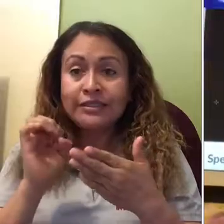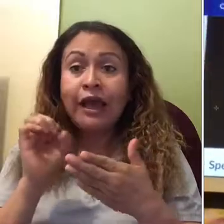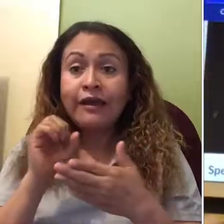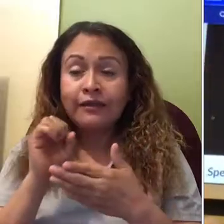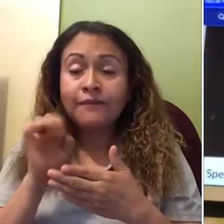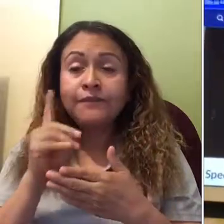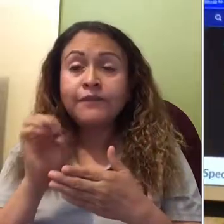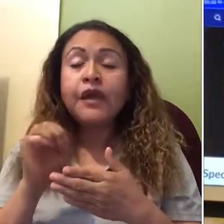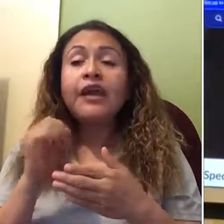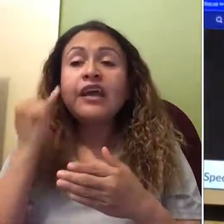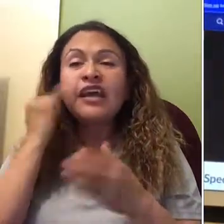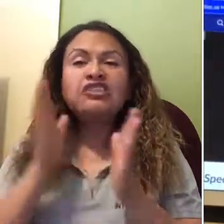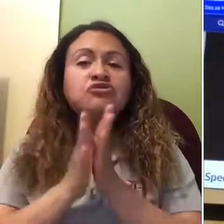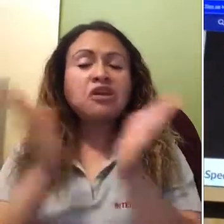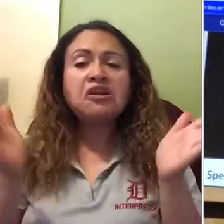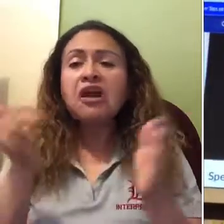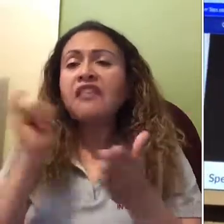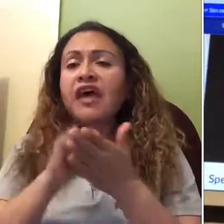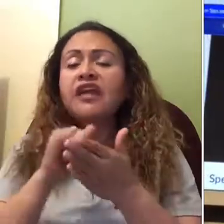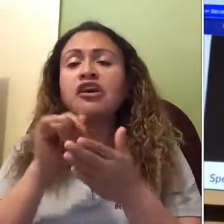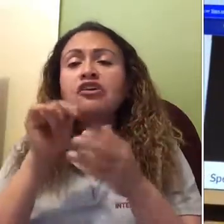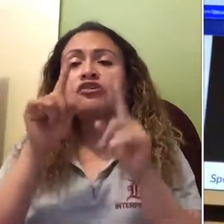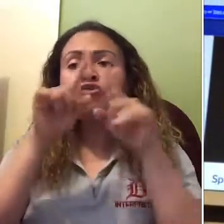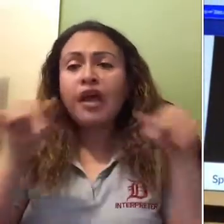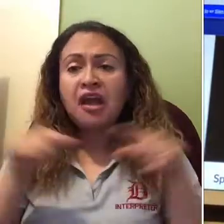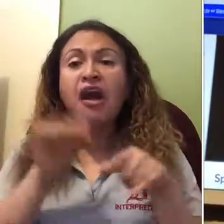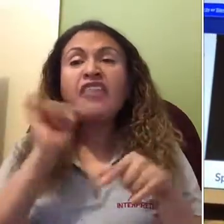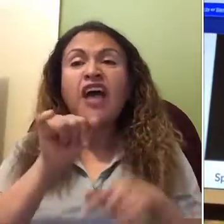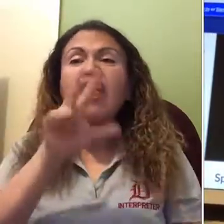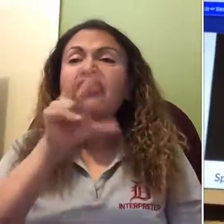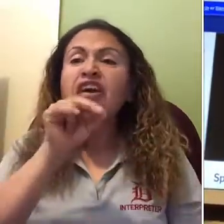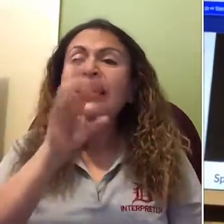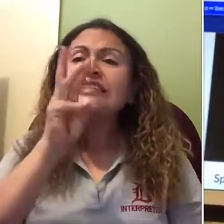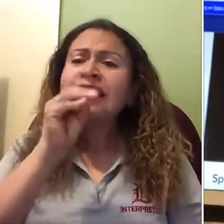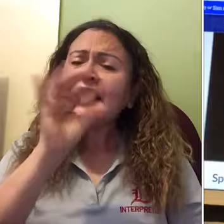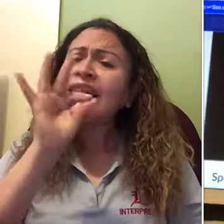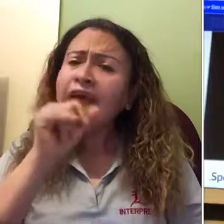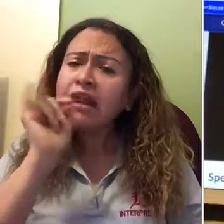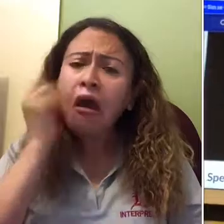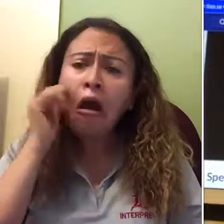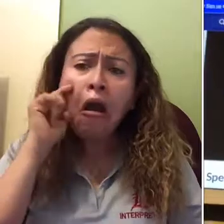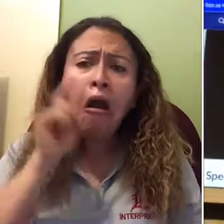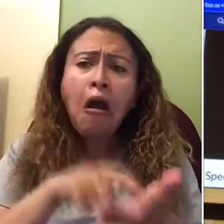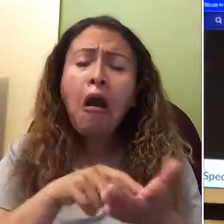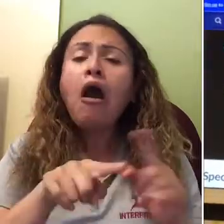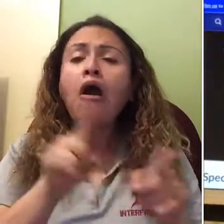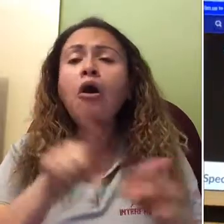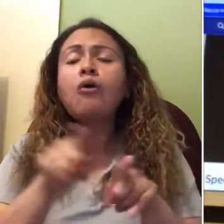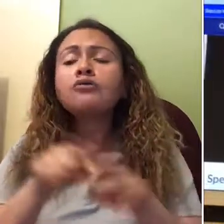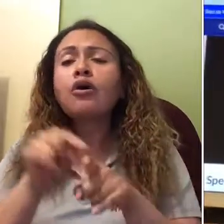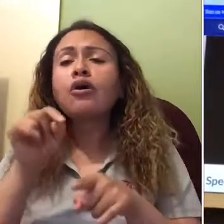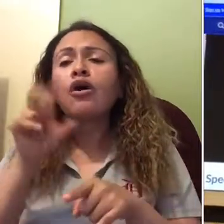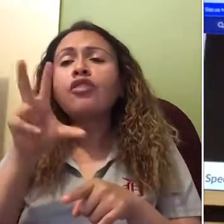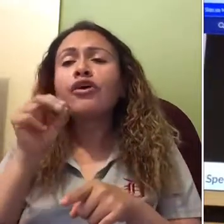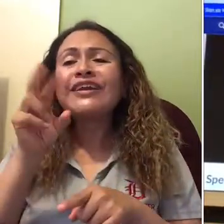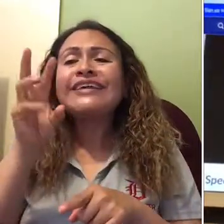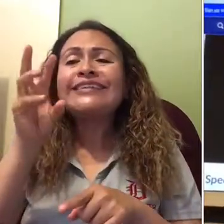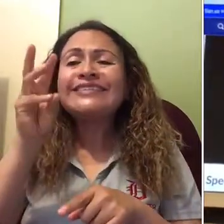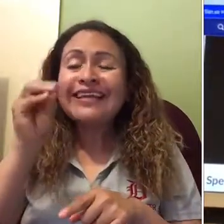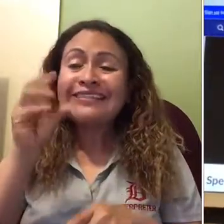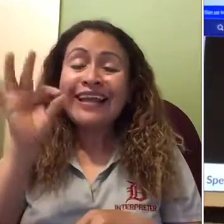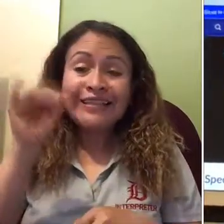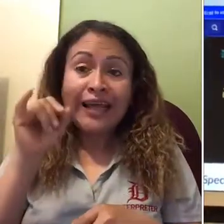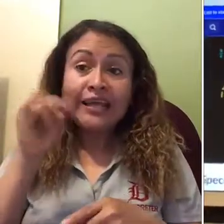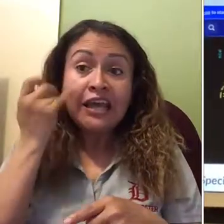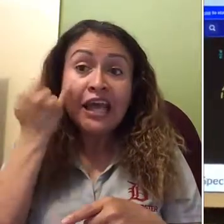you see any triangle that has those ratios, you say, hey, that's a 30, 60, 90 triangle. Or if you see a triangle that you know is 30, 60, or a 30, 60,